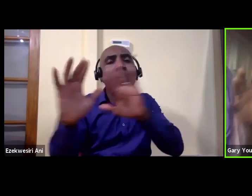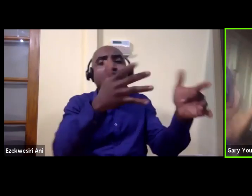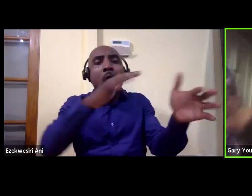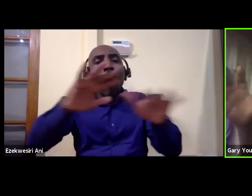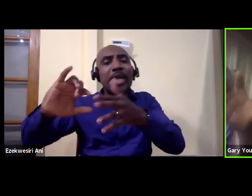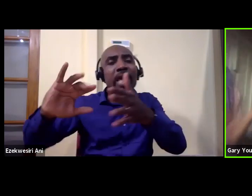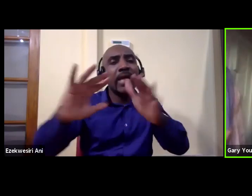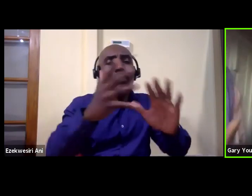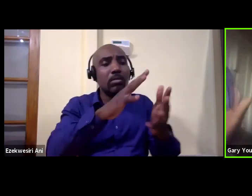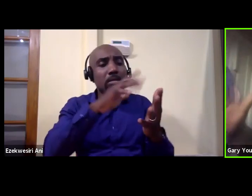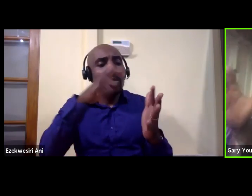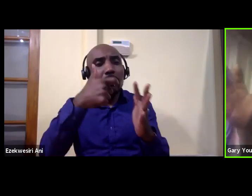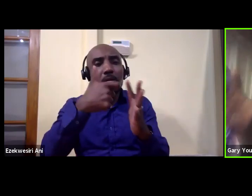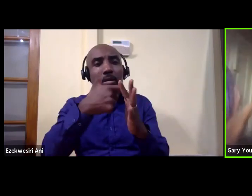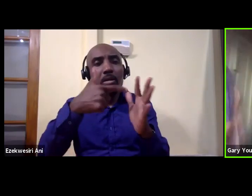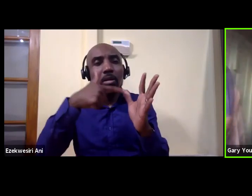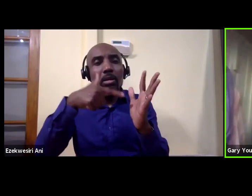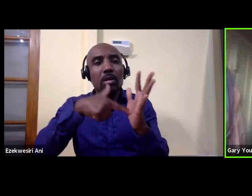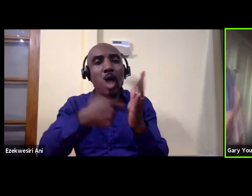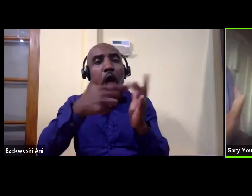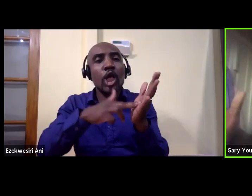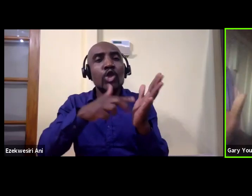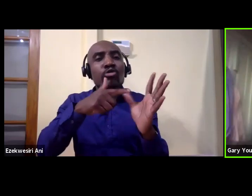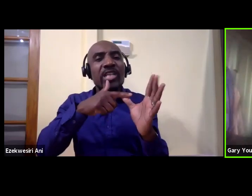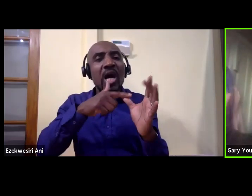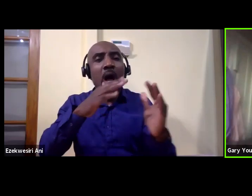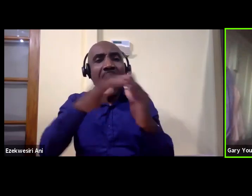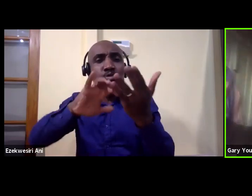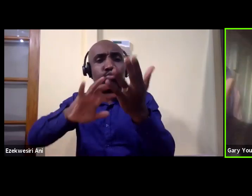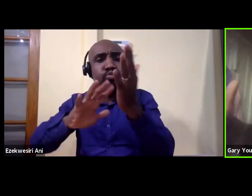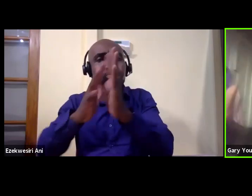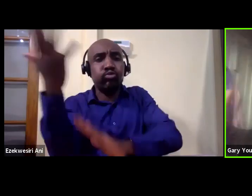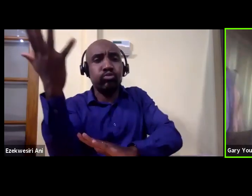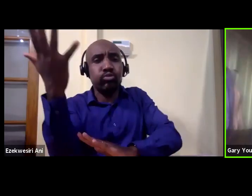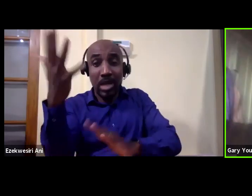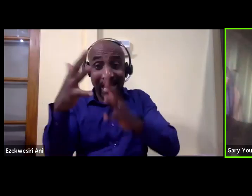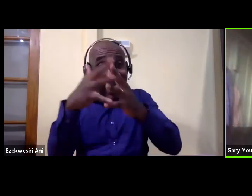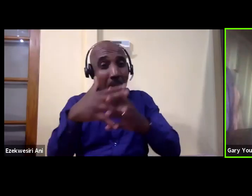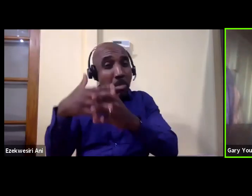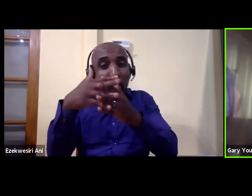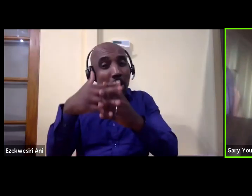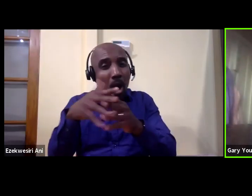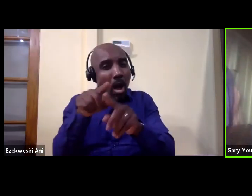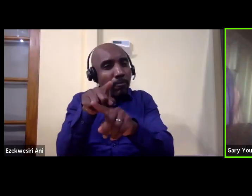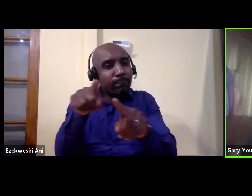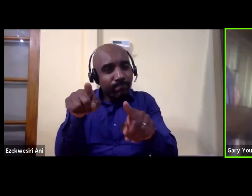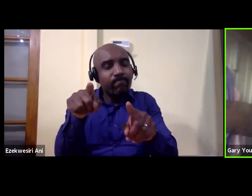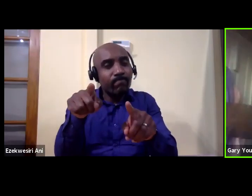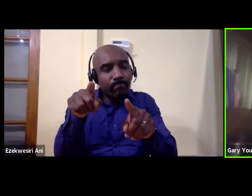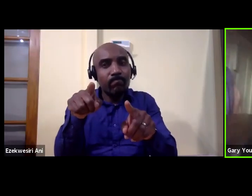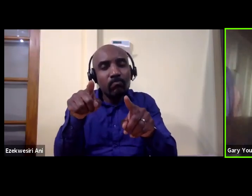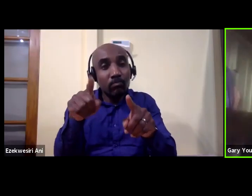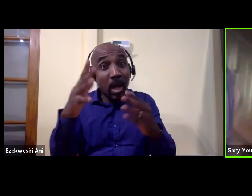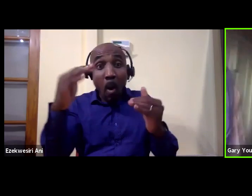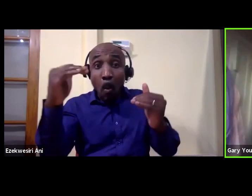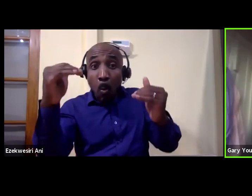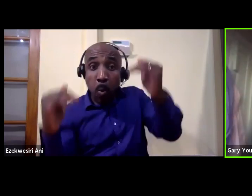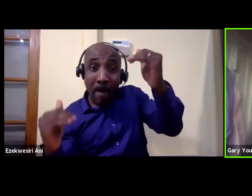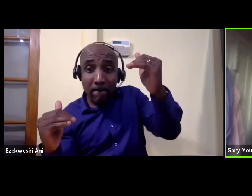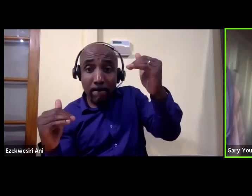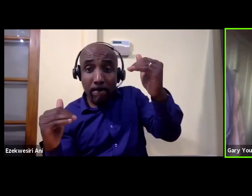Katrina didn't create the disparities that we saw in America as the dead black floated